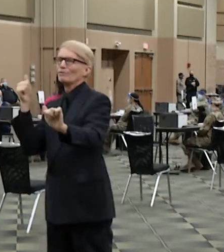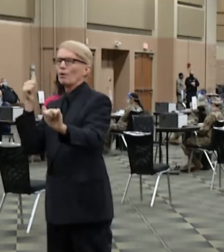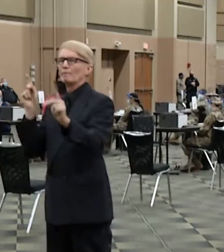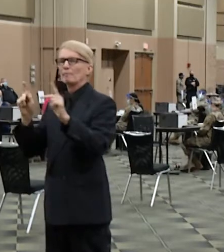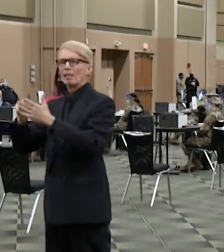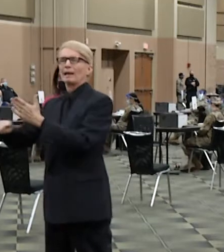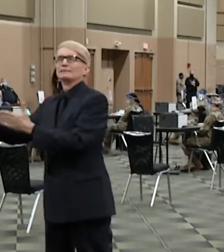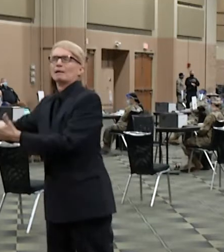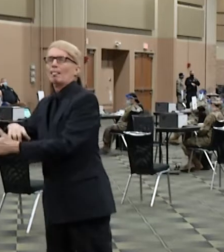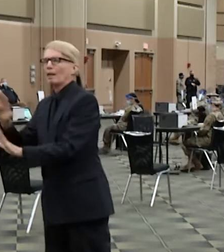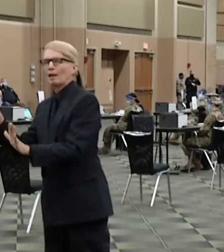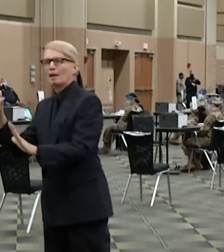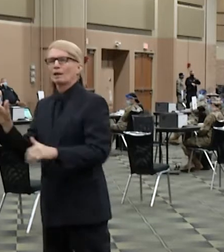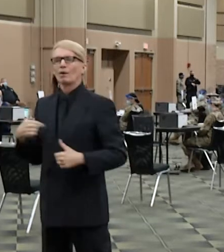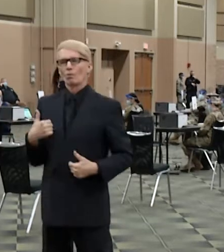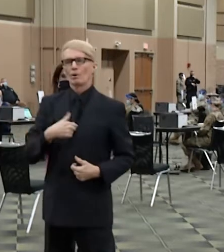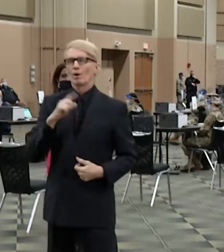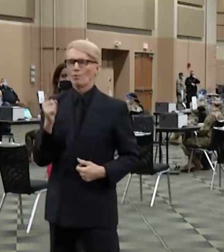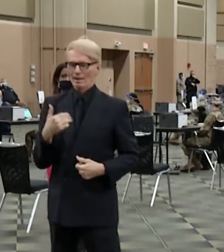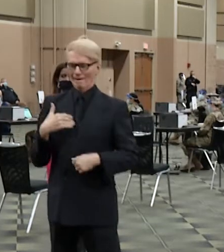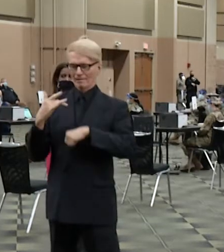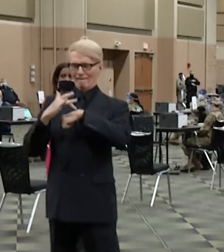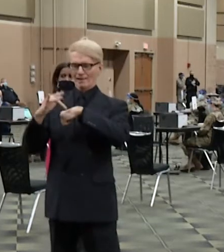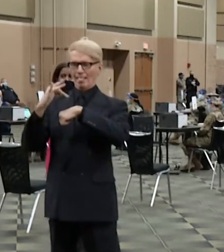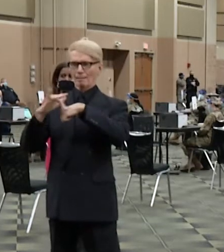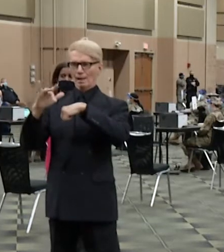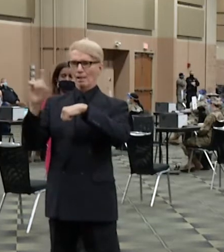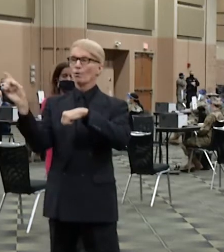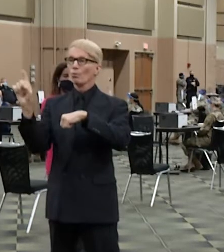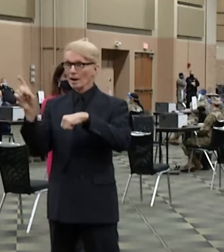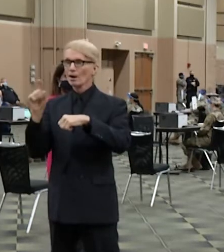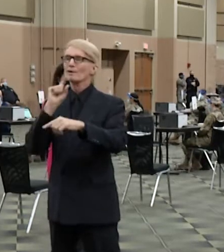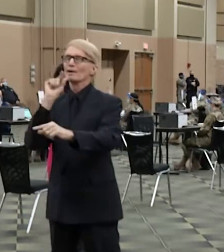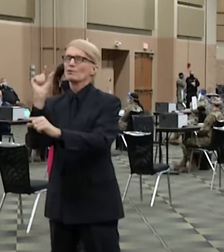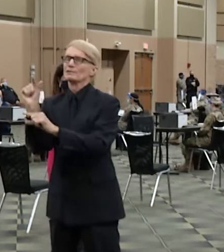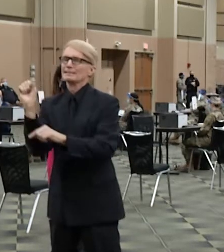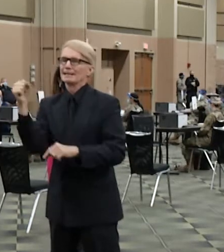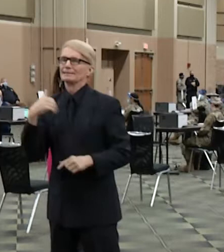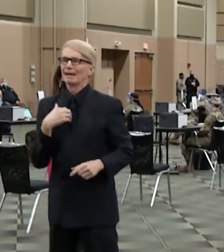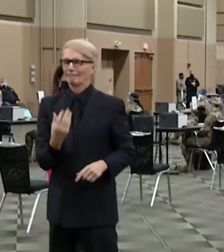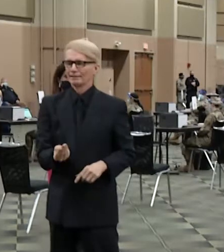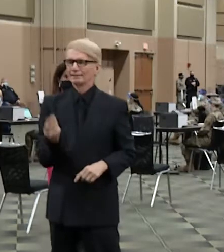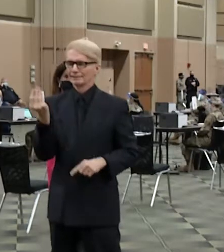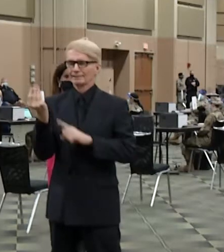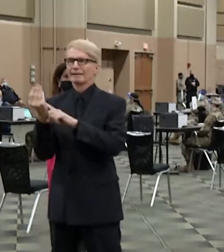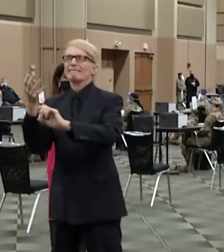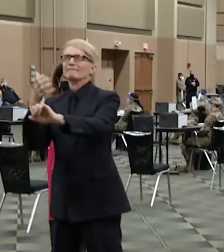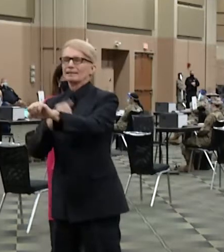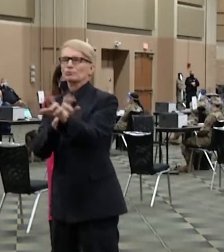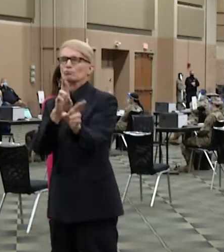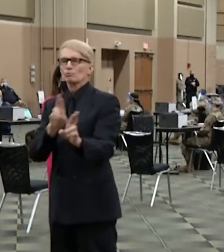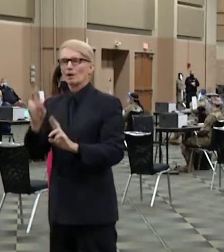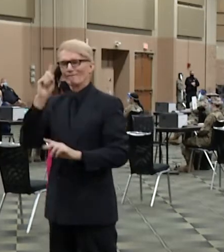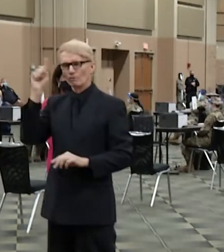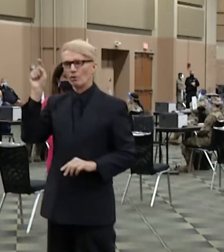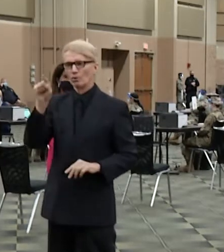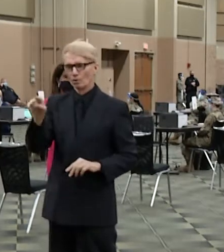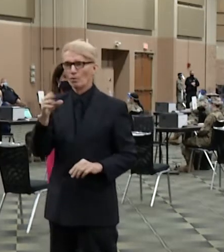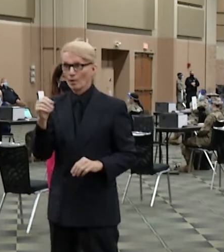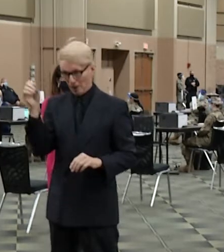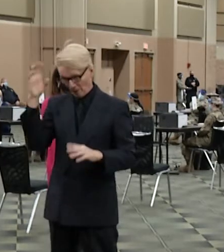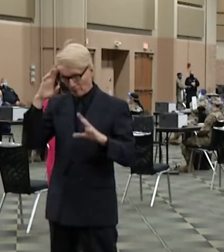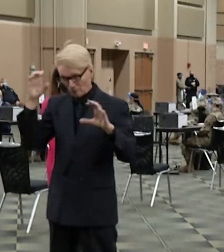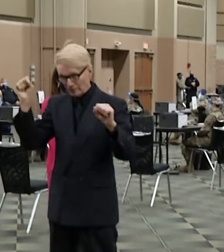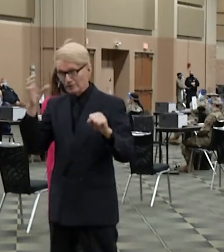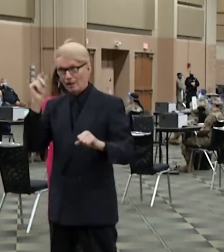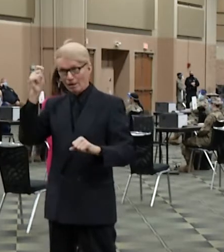only post the availability of appointments where a vaccine is guaranteed. And as you've heard, the governor and the president are working diligently to make sure